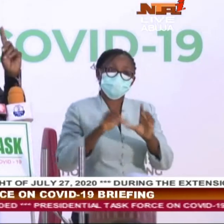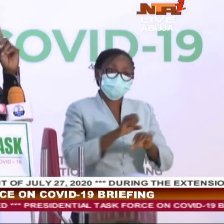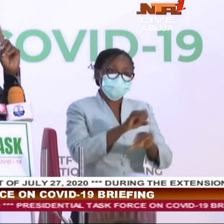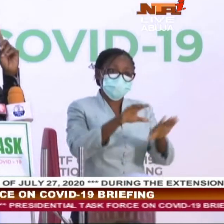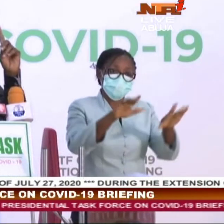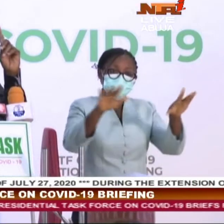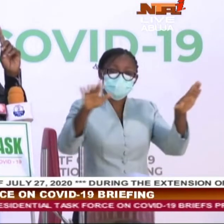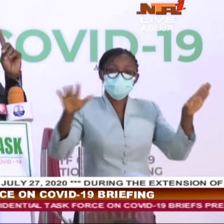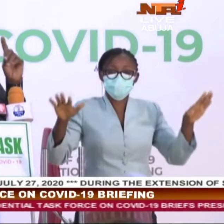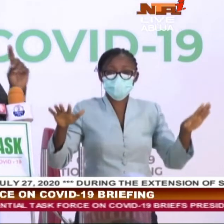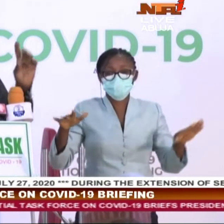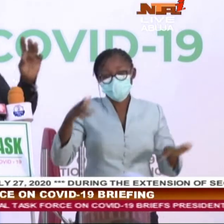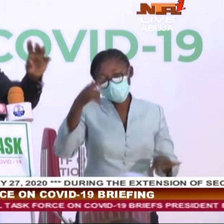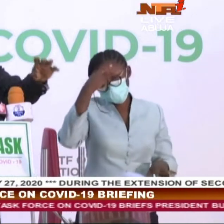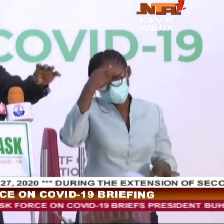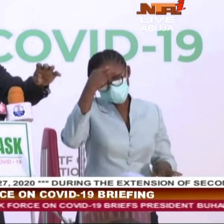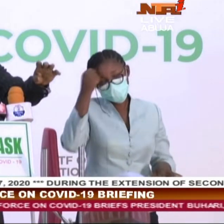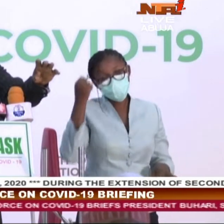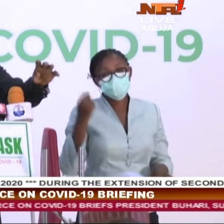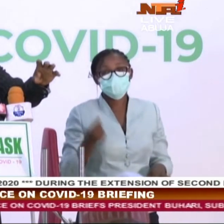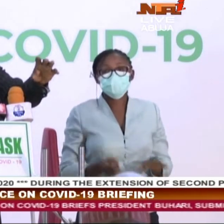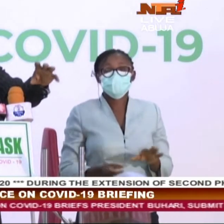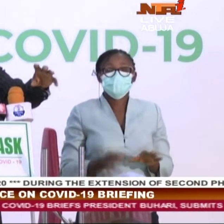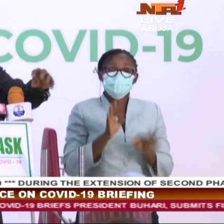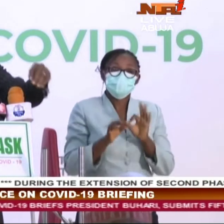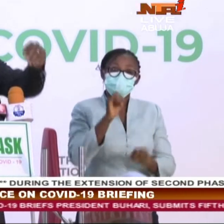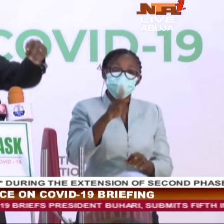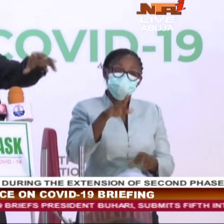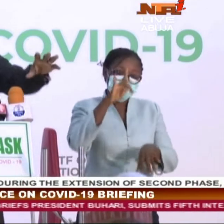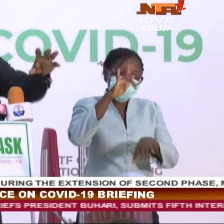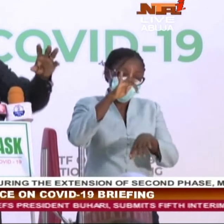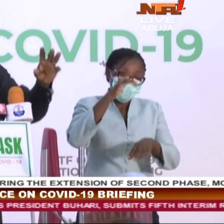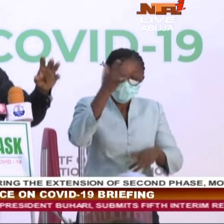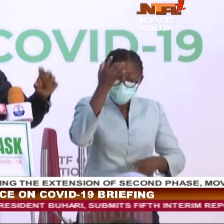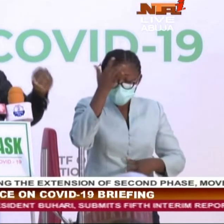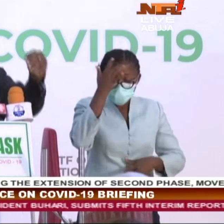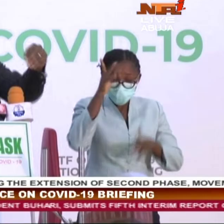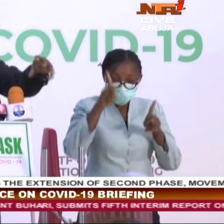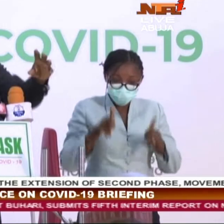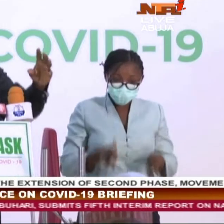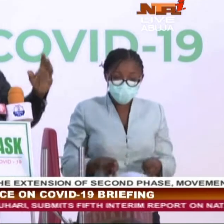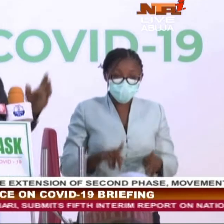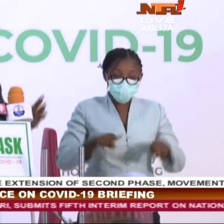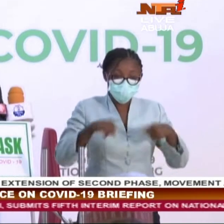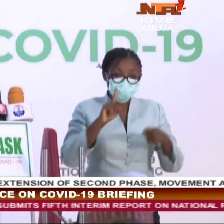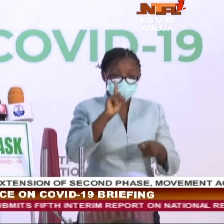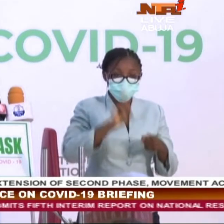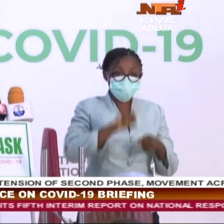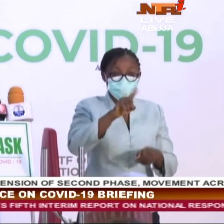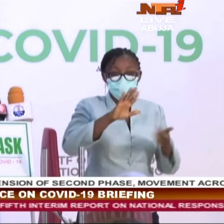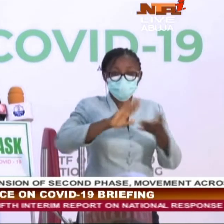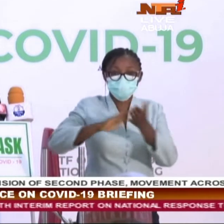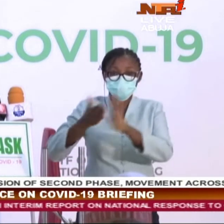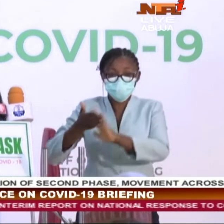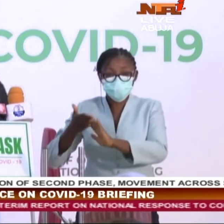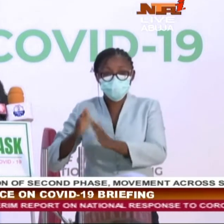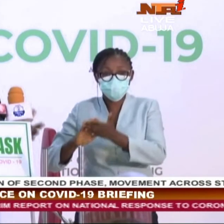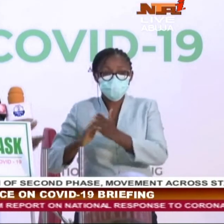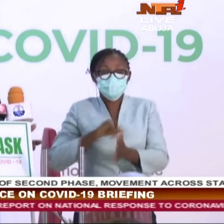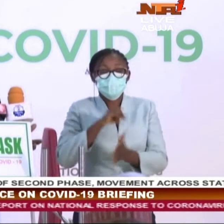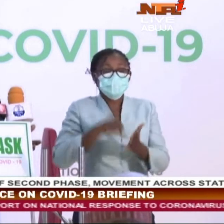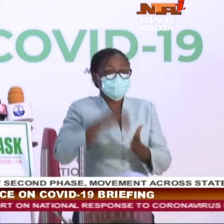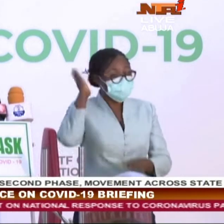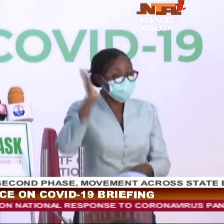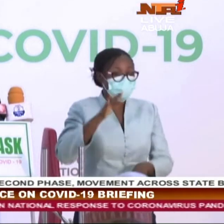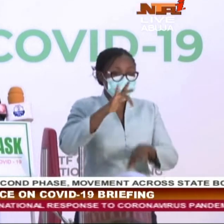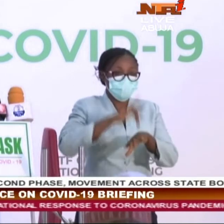Because one infected man comes to into a community where you already have 1,000 infections or 100 infections. It